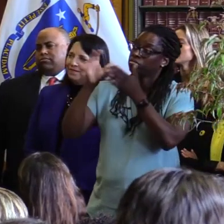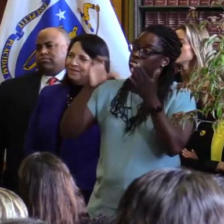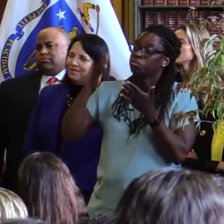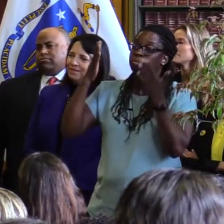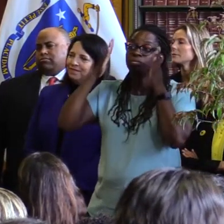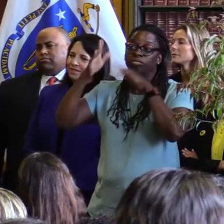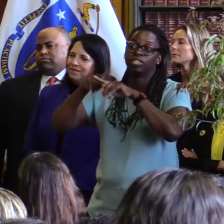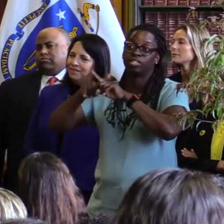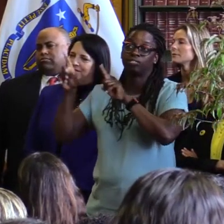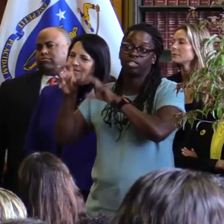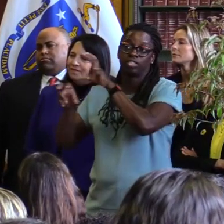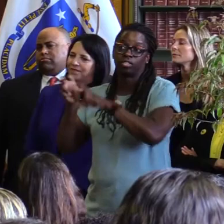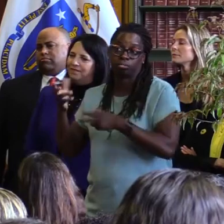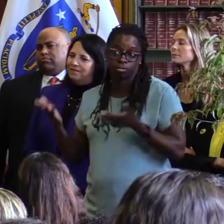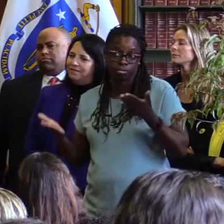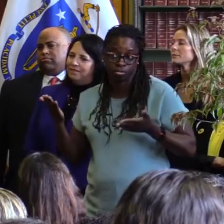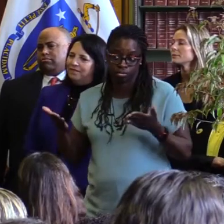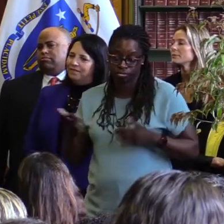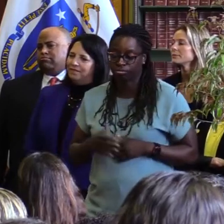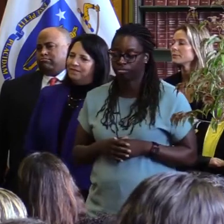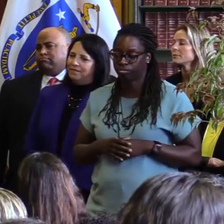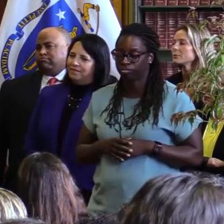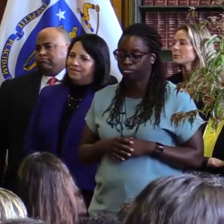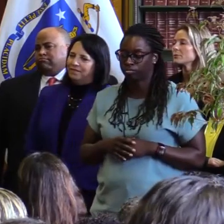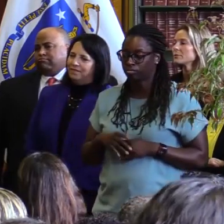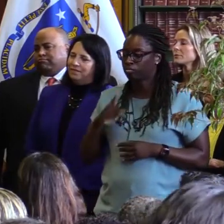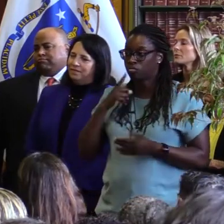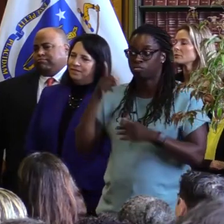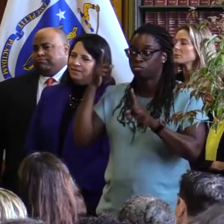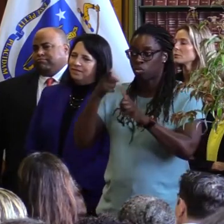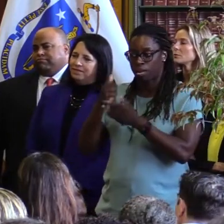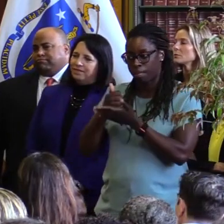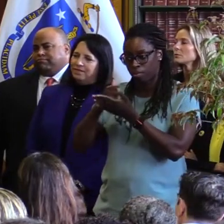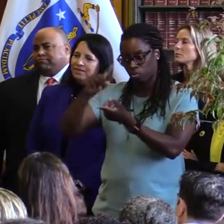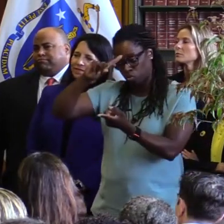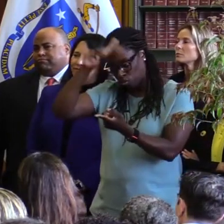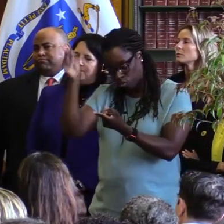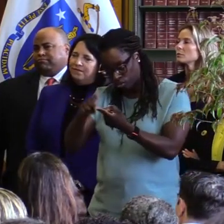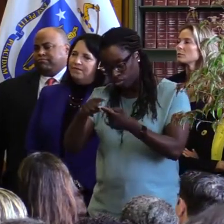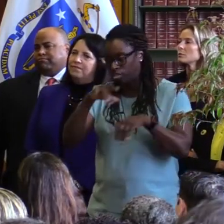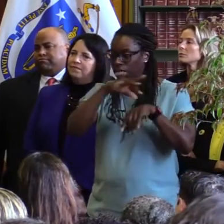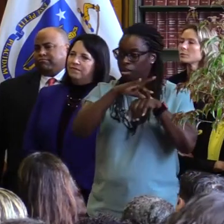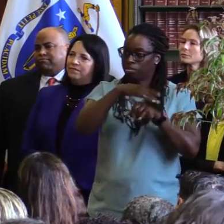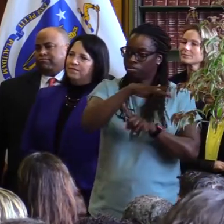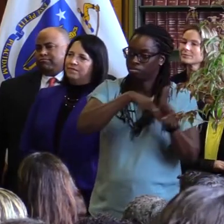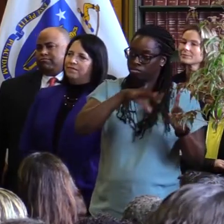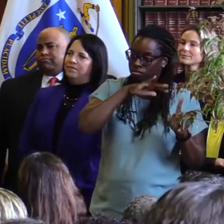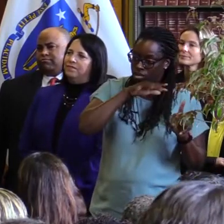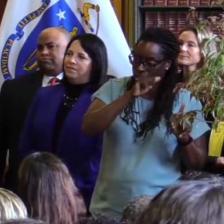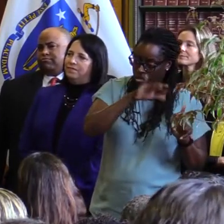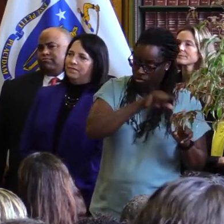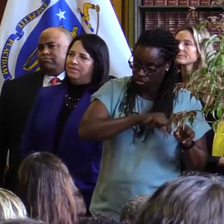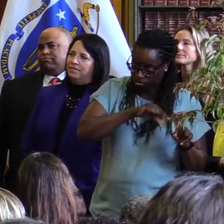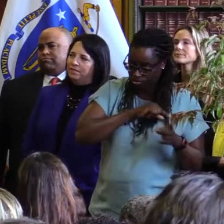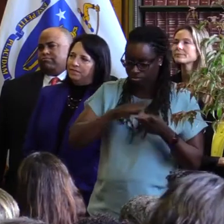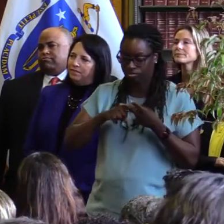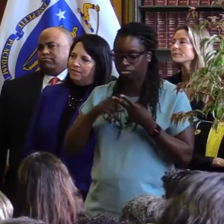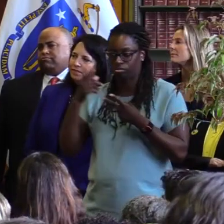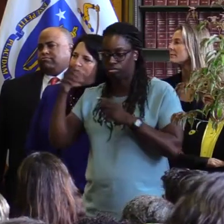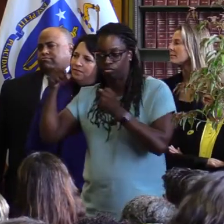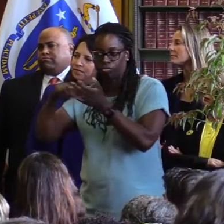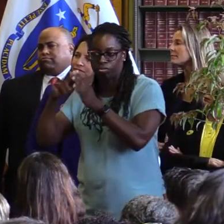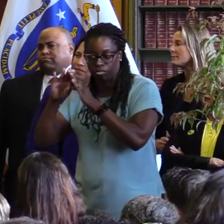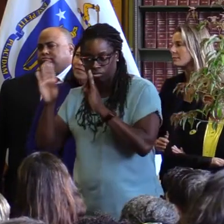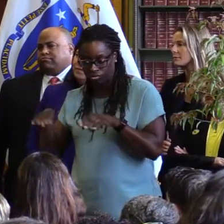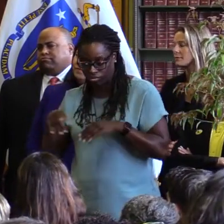address our climate imperative. But our intention is to be nimble, to make this a